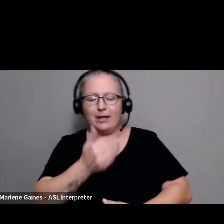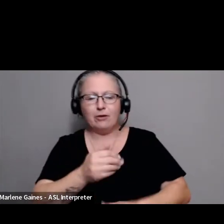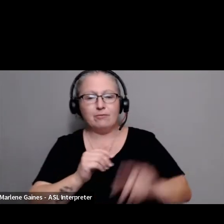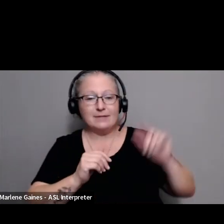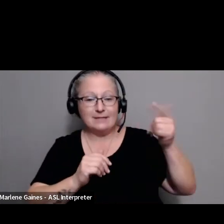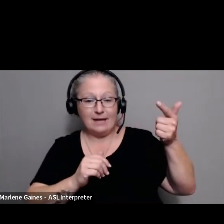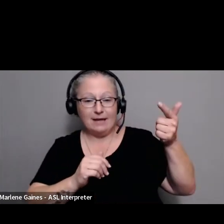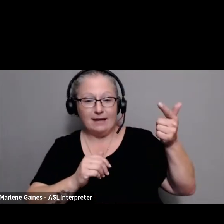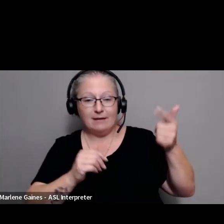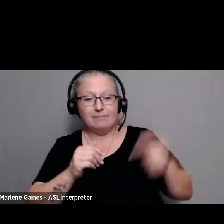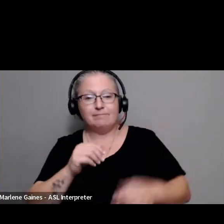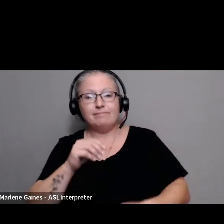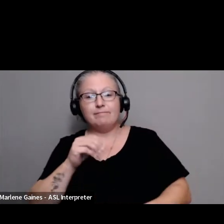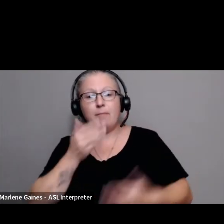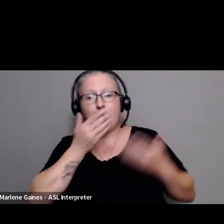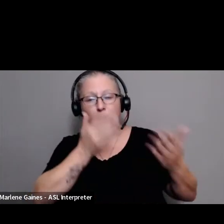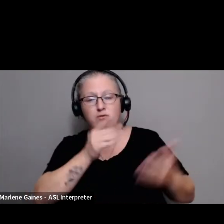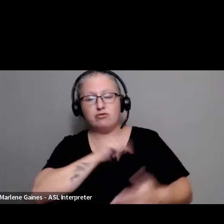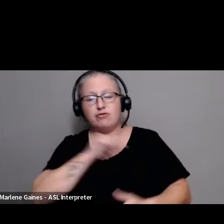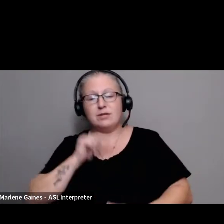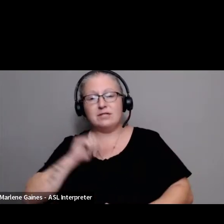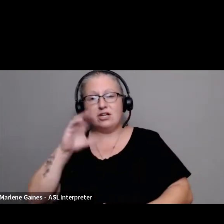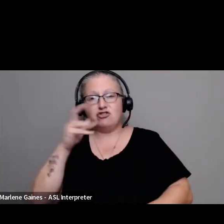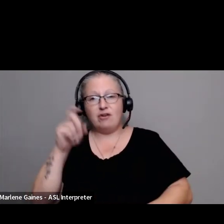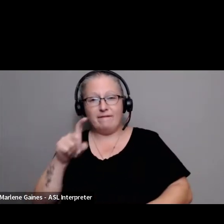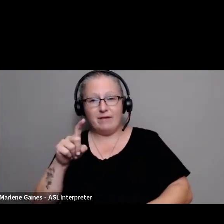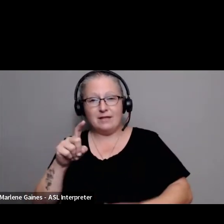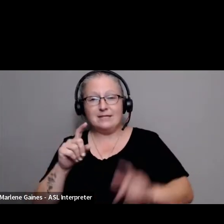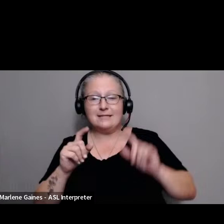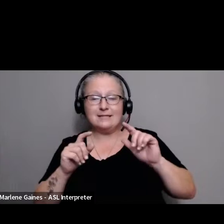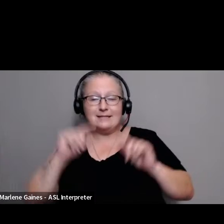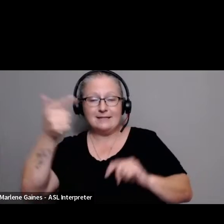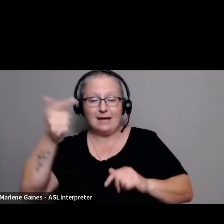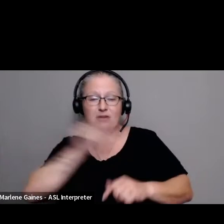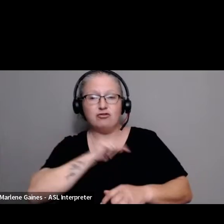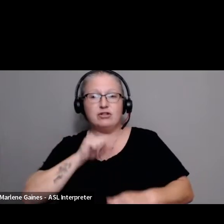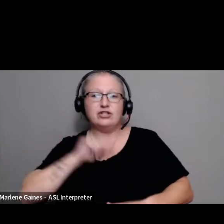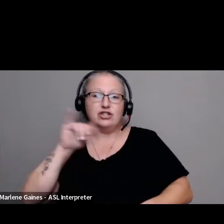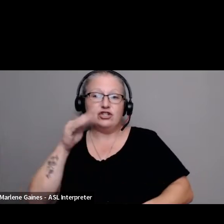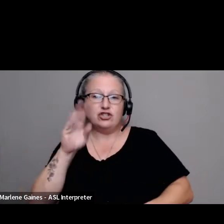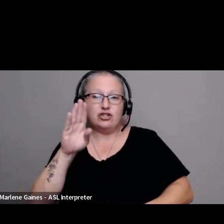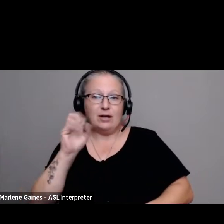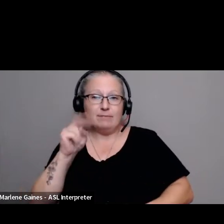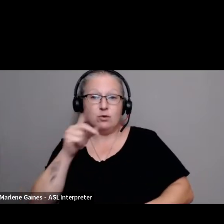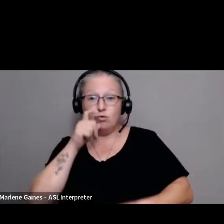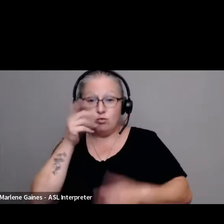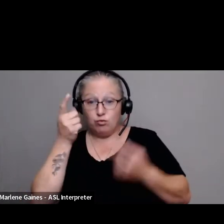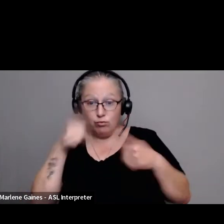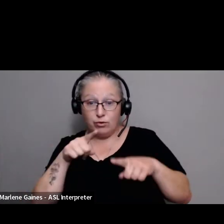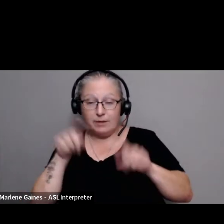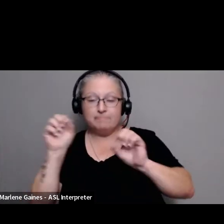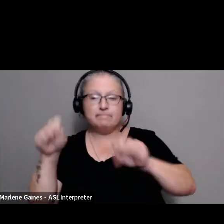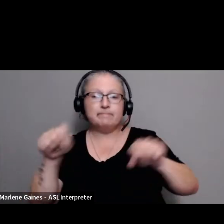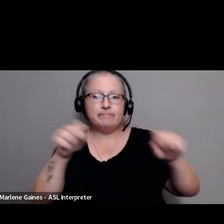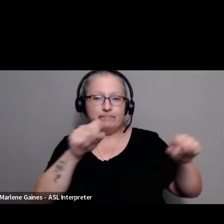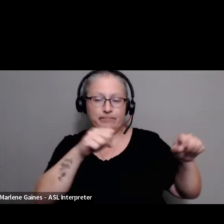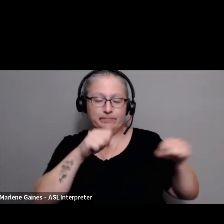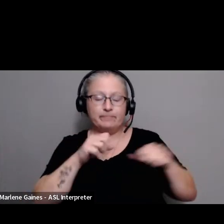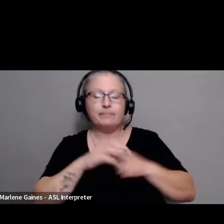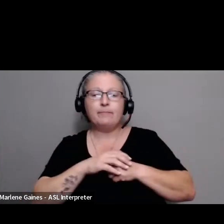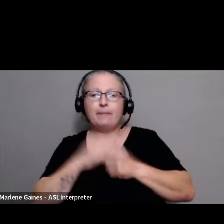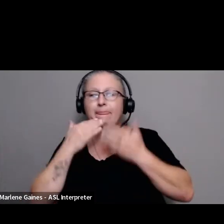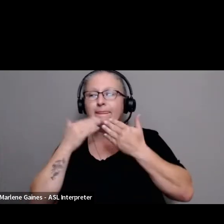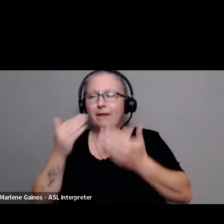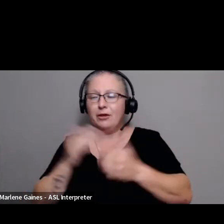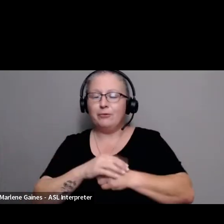Second. Okay, motion by trustee Chavez, second by trustee Jacobson. All in favor? Aye. Thank